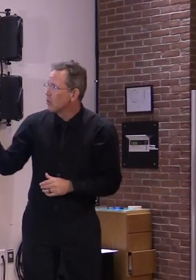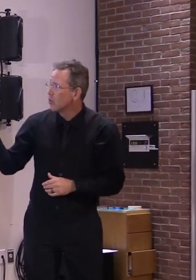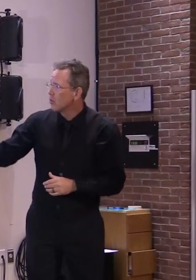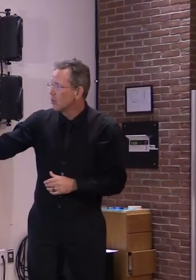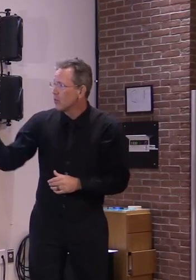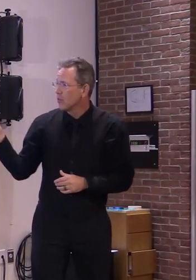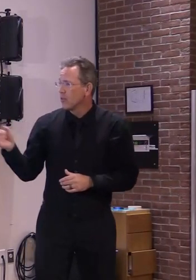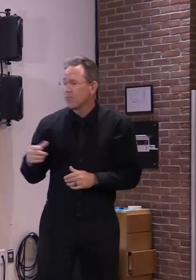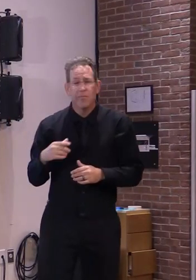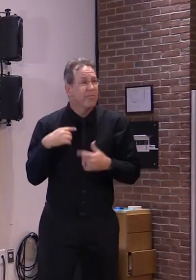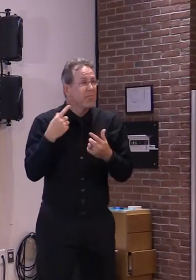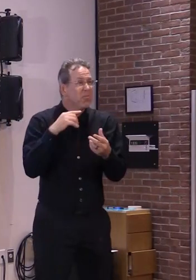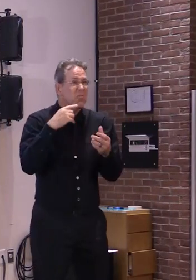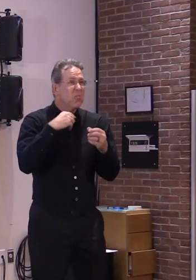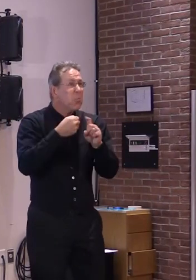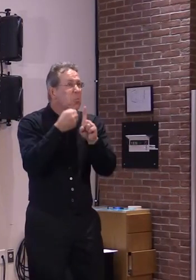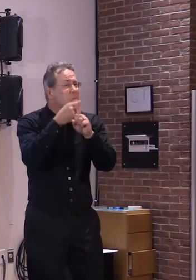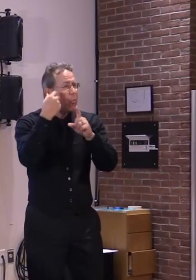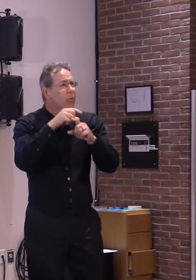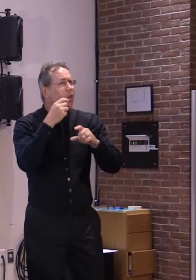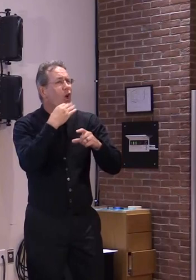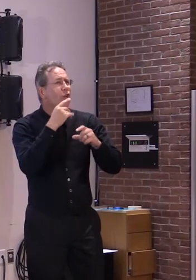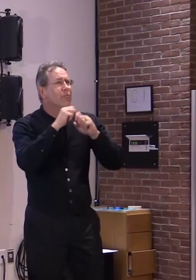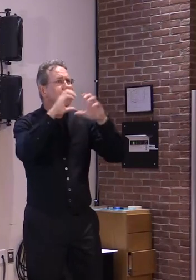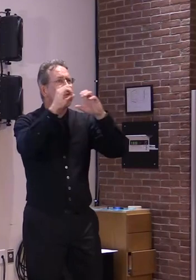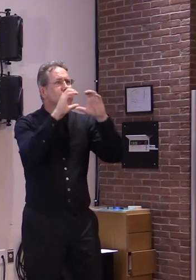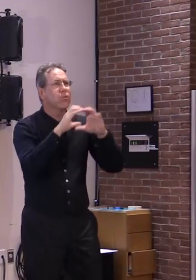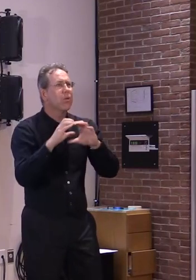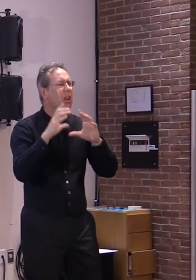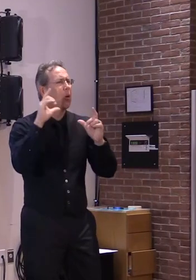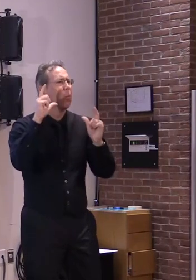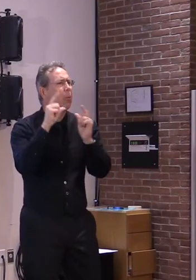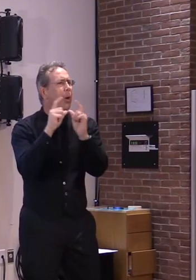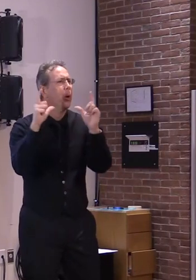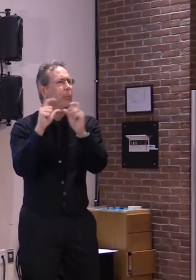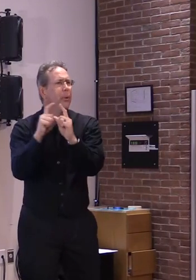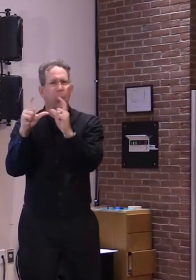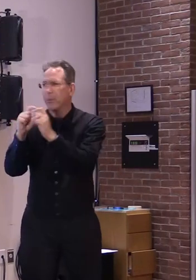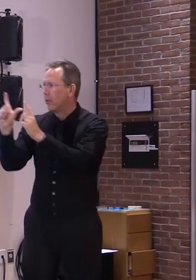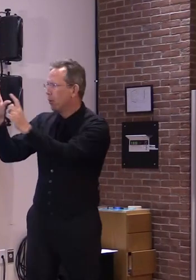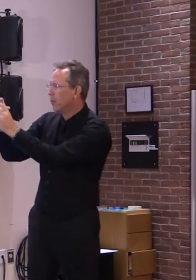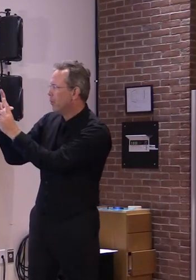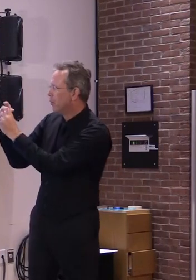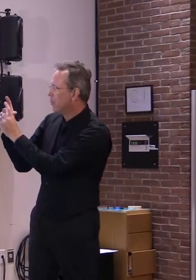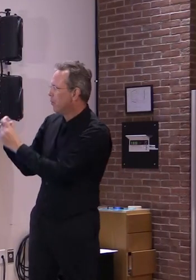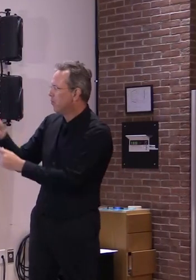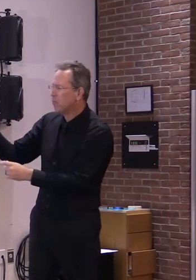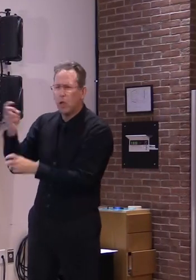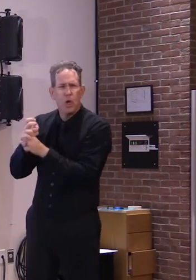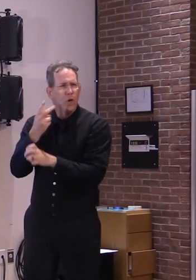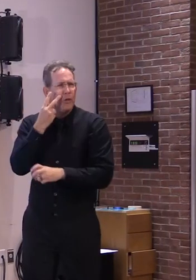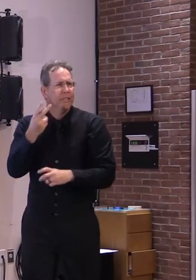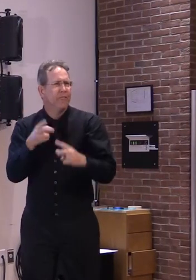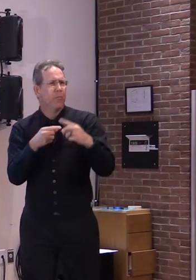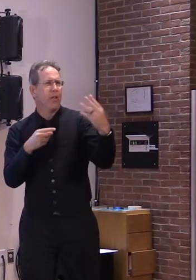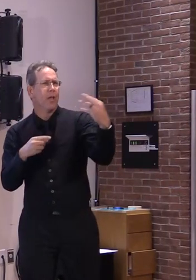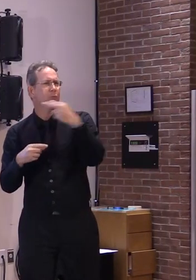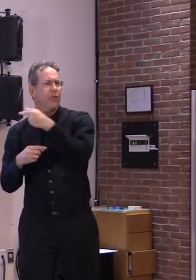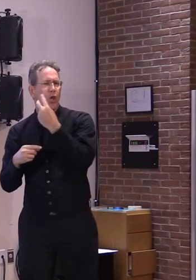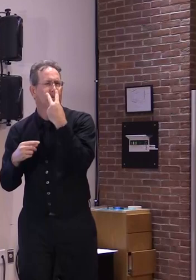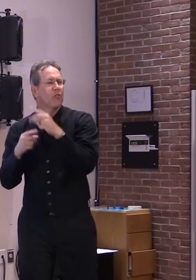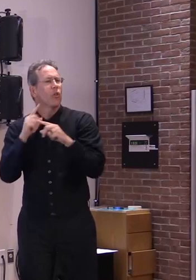all geographies as well. This week, we saw 9 Vermont counties that did not report a single COVID-19